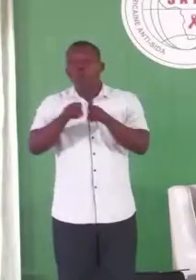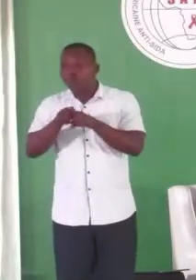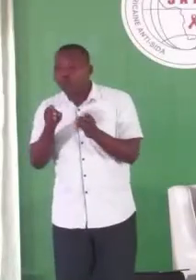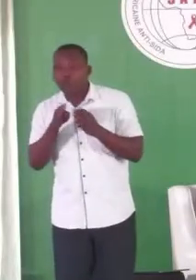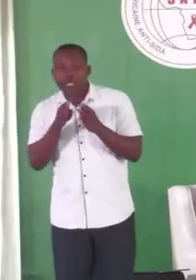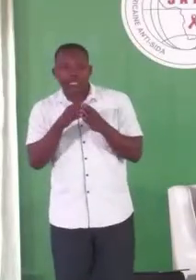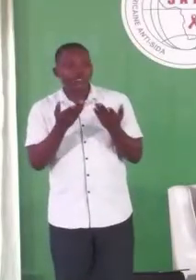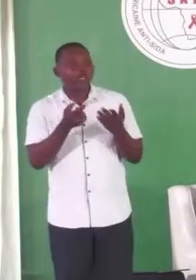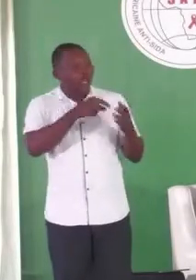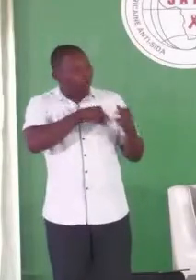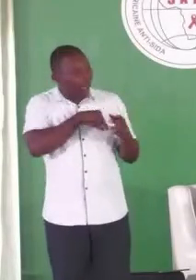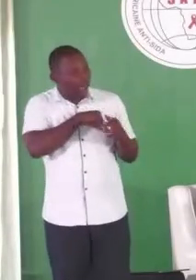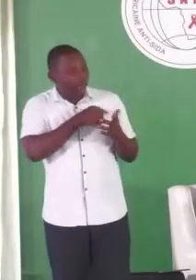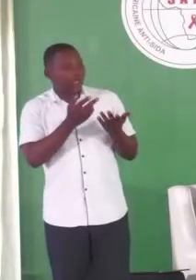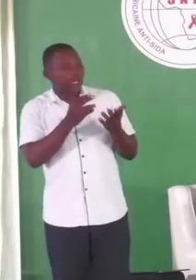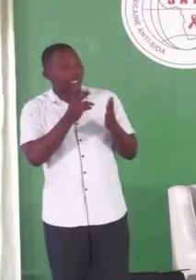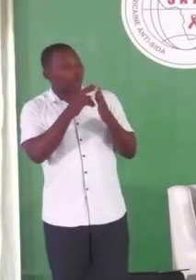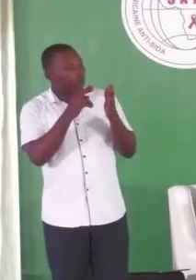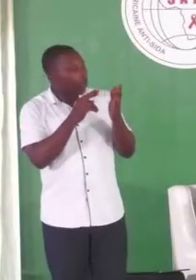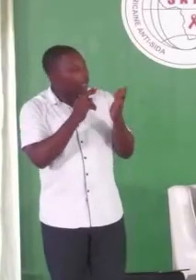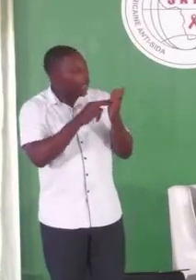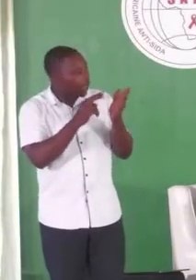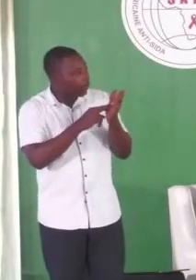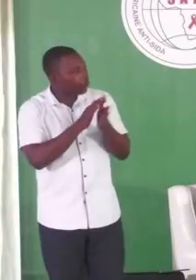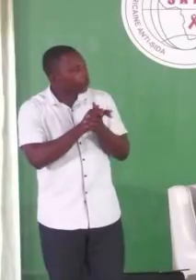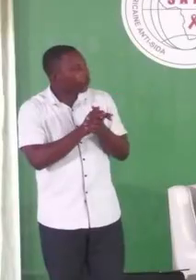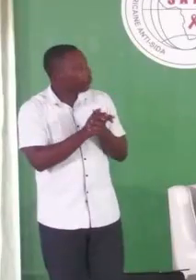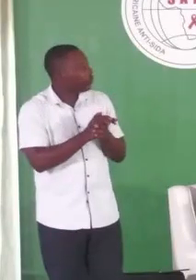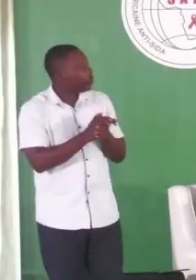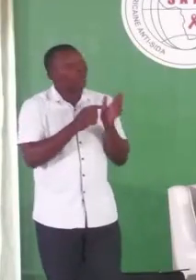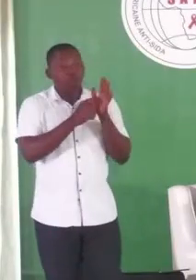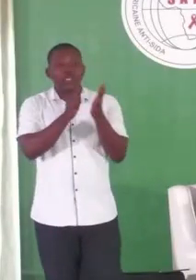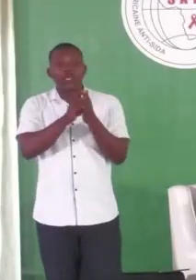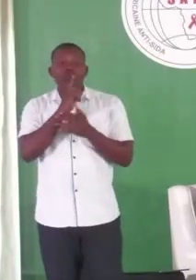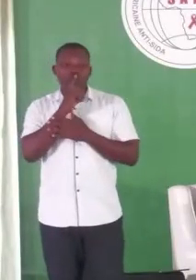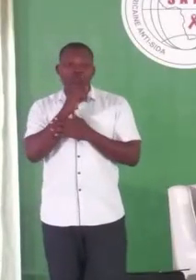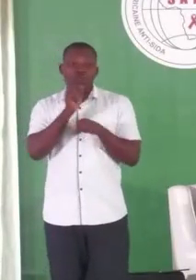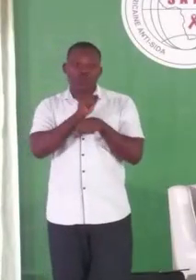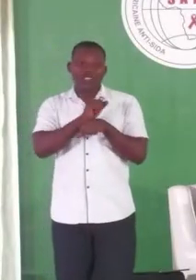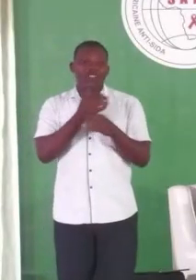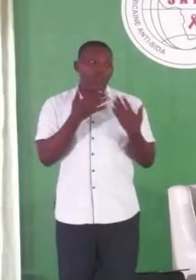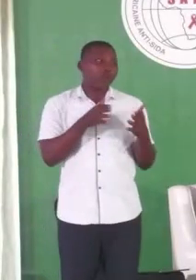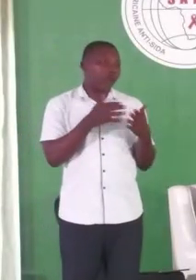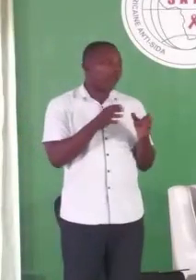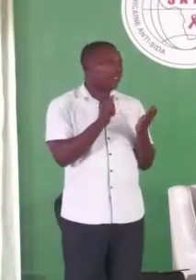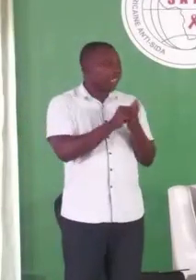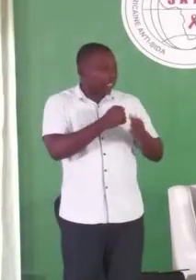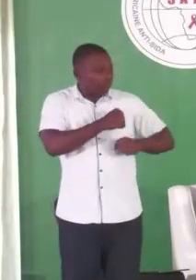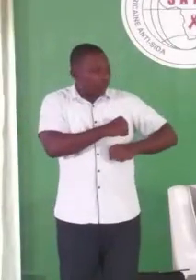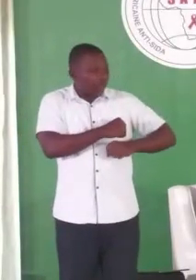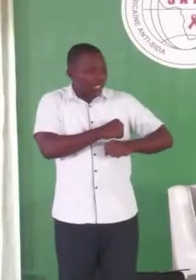required, including showing that you have done the work in a way that protects the dignity